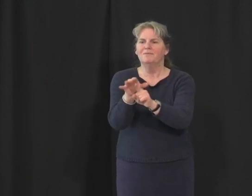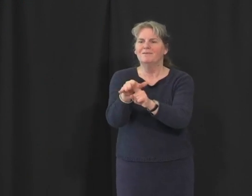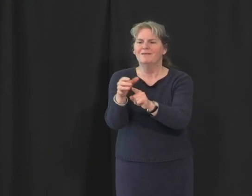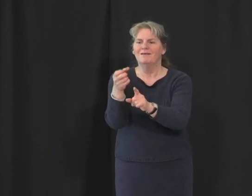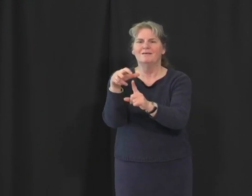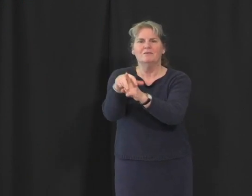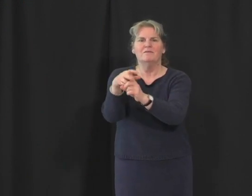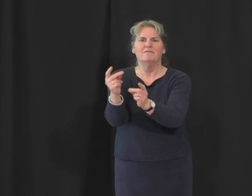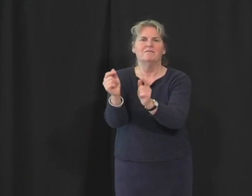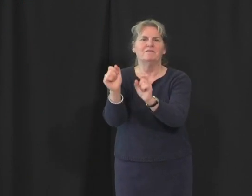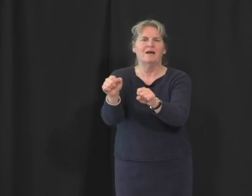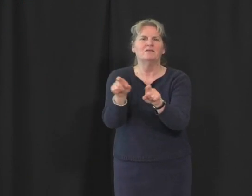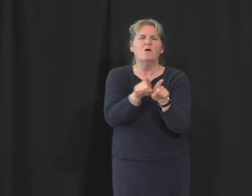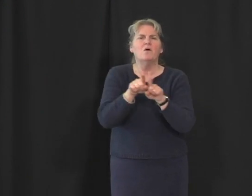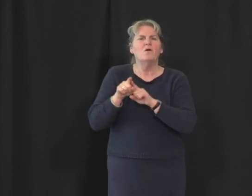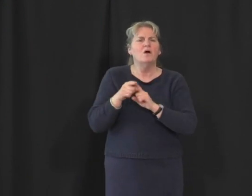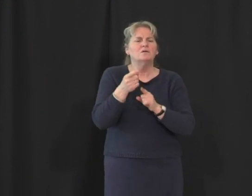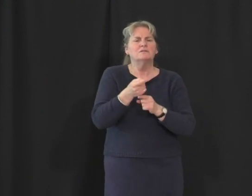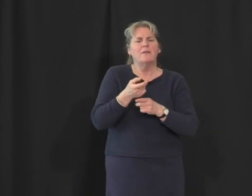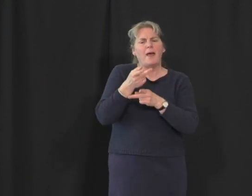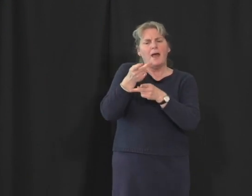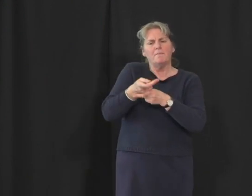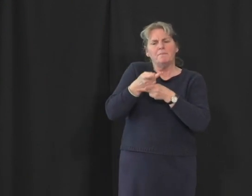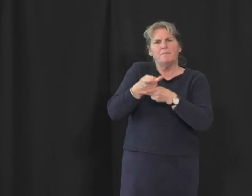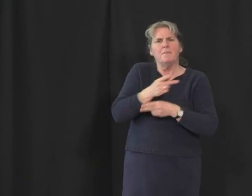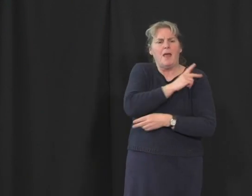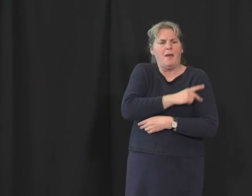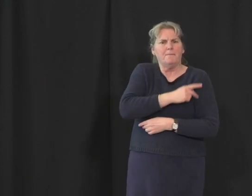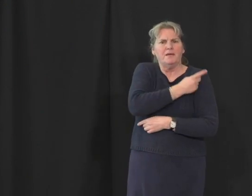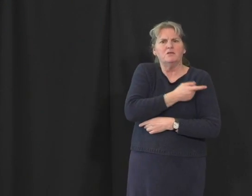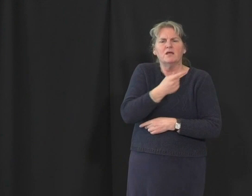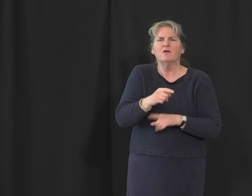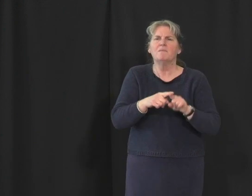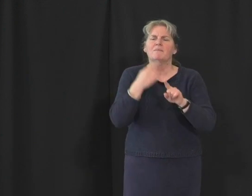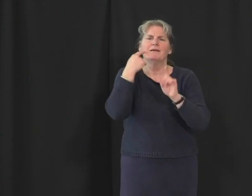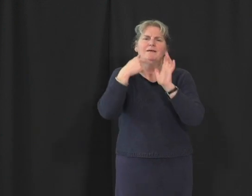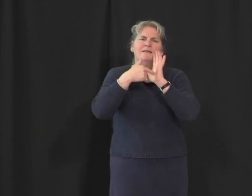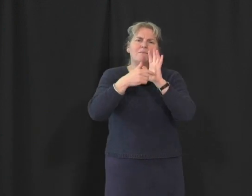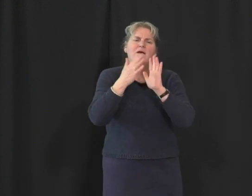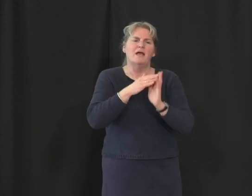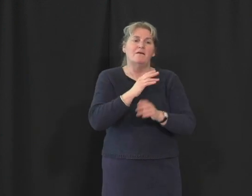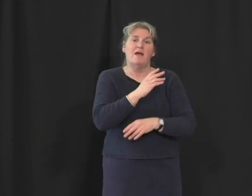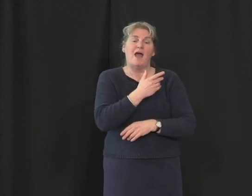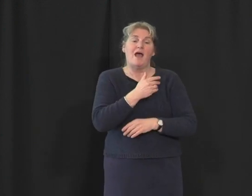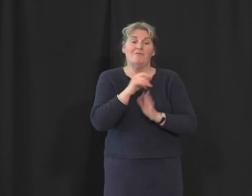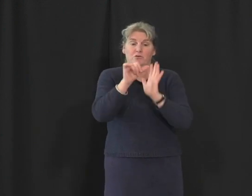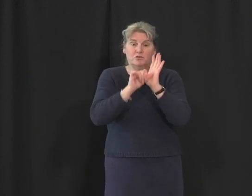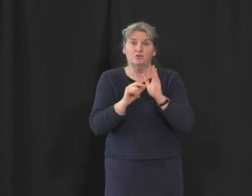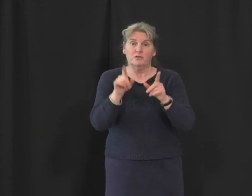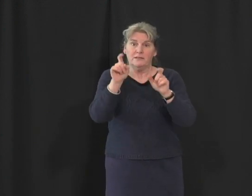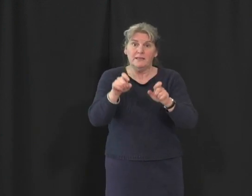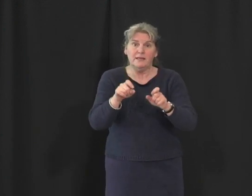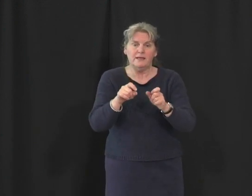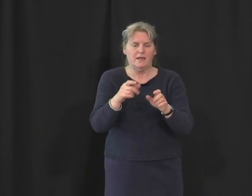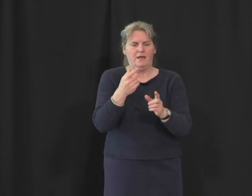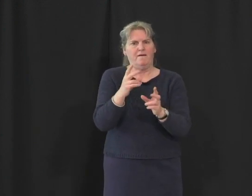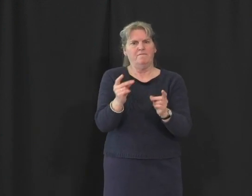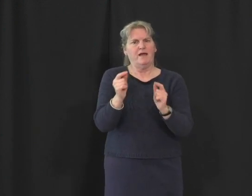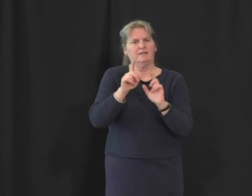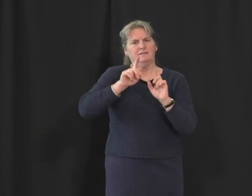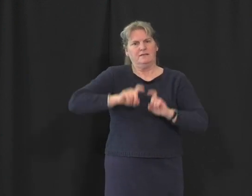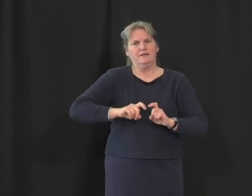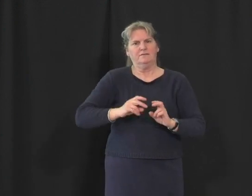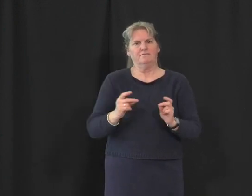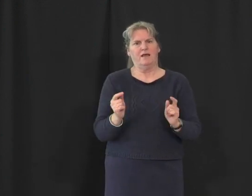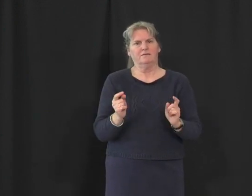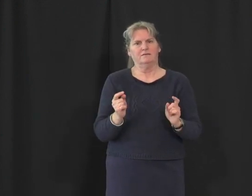in clinical situations where patient care, such as an urgent operation, can occur more safely and efficiently with knowledge of